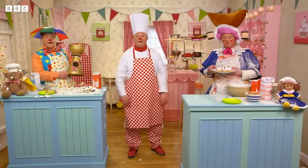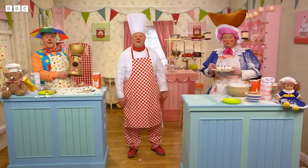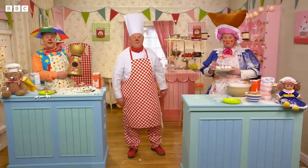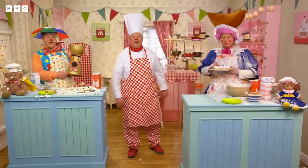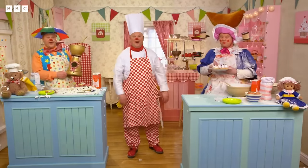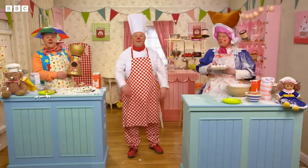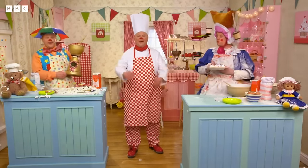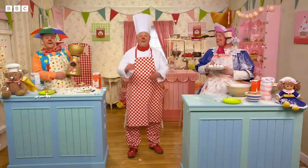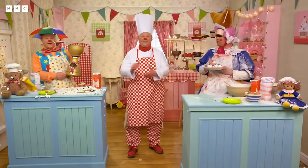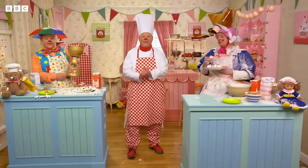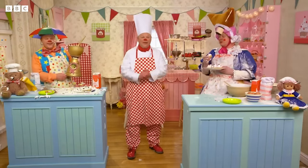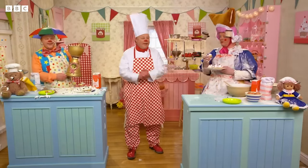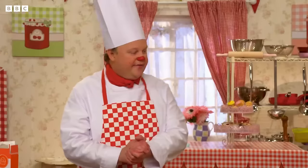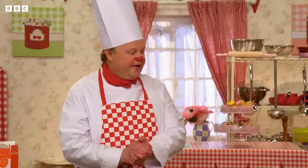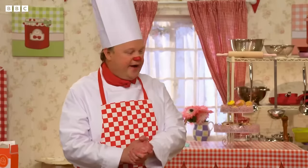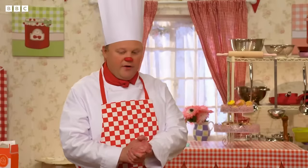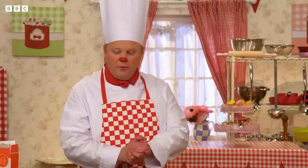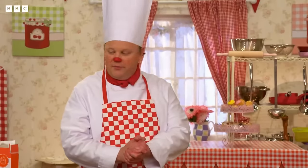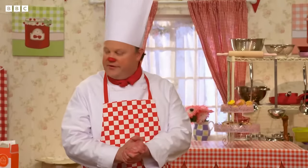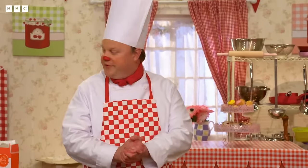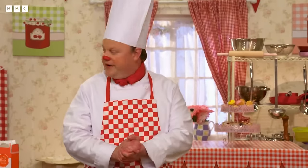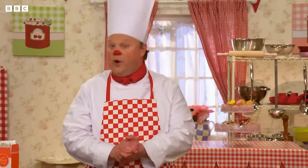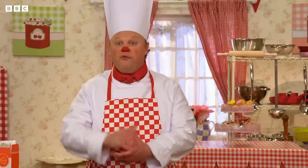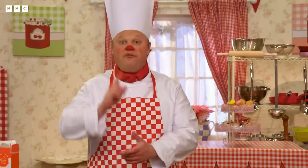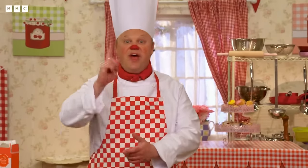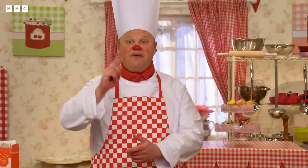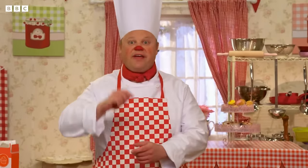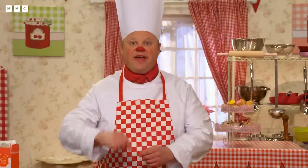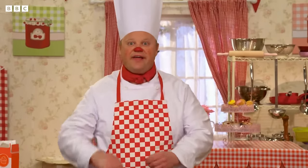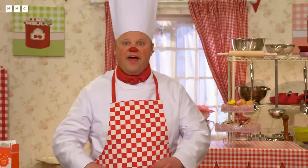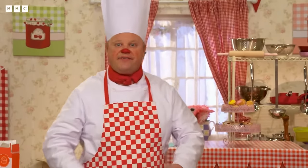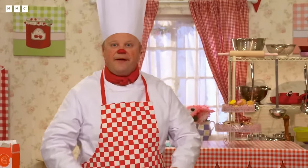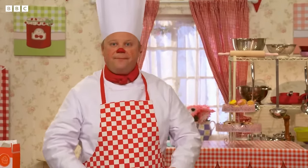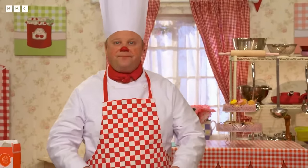mean, why not? Right, oh, what was the word? Oh, fairy cake, yes.